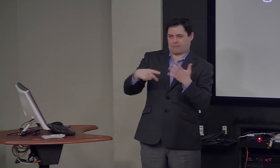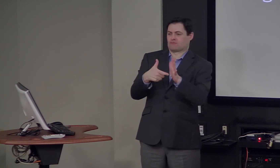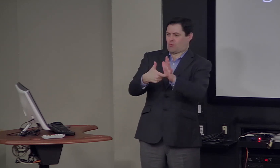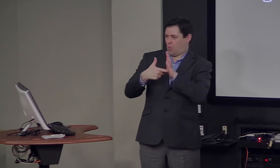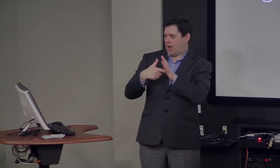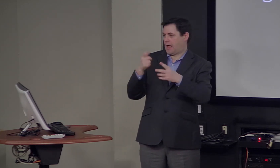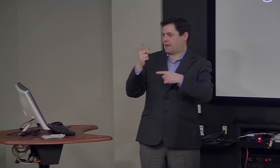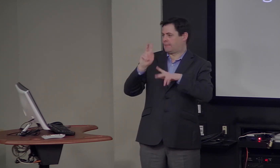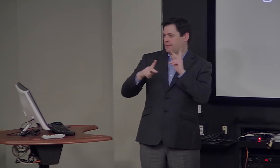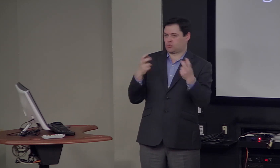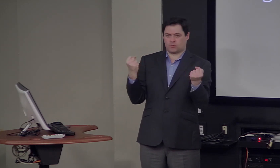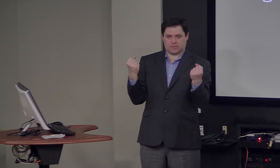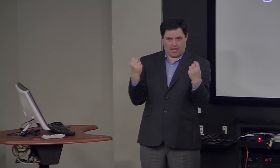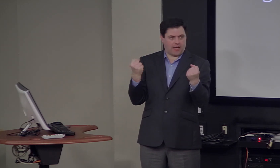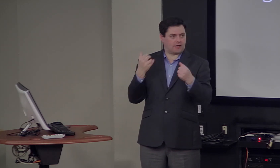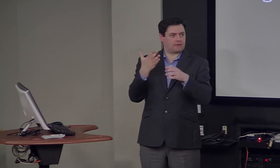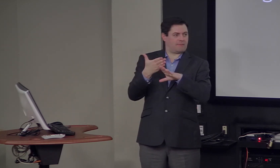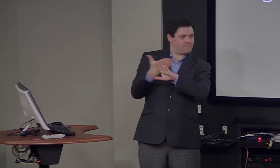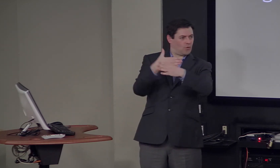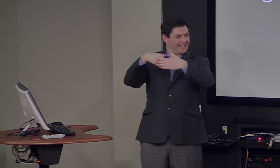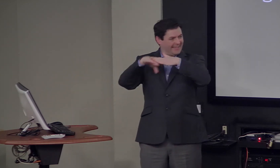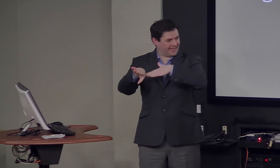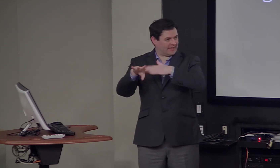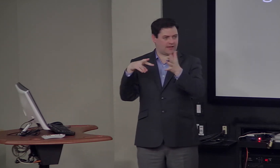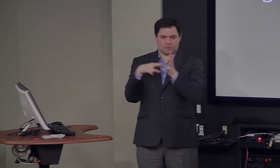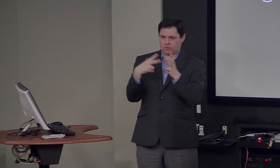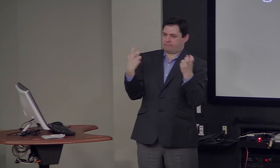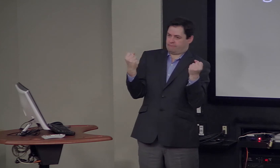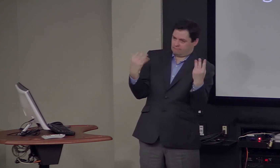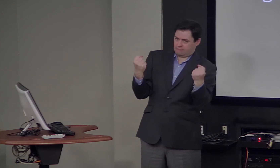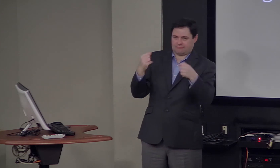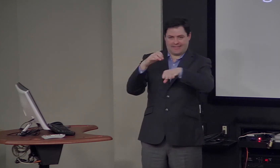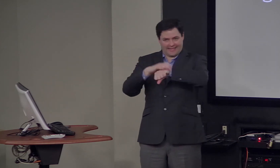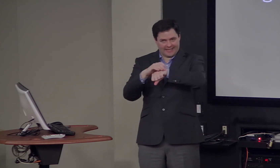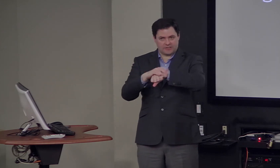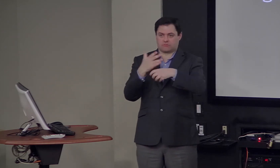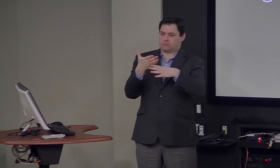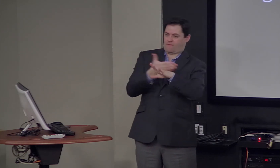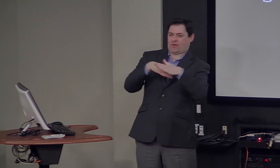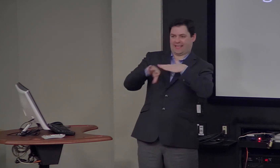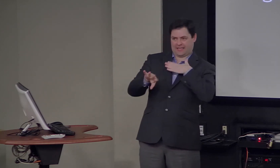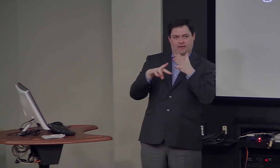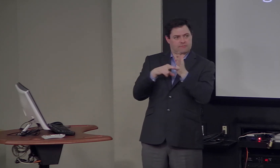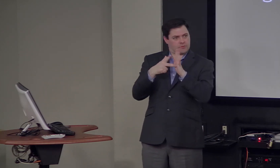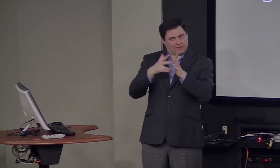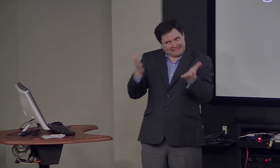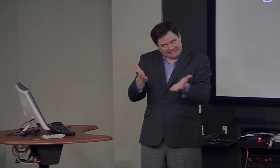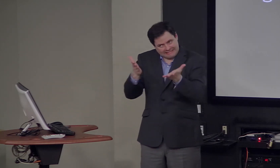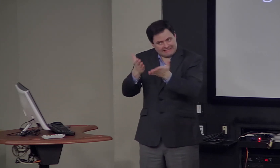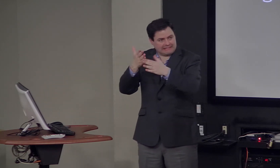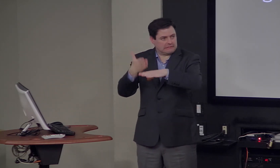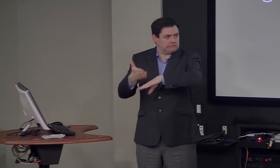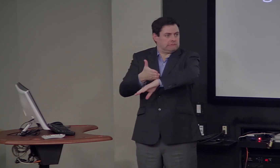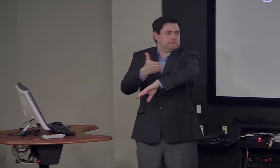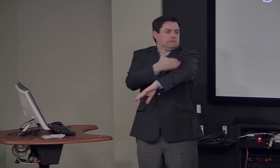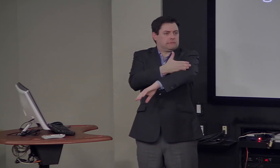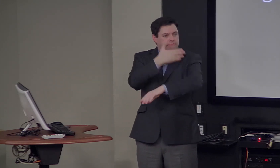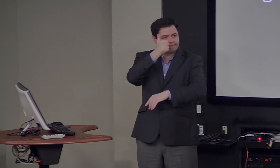very true. Our program requires here that you have sign language proficiency before you come in to study interpreting. So you have to be fluent in the